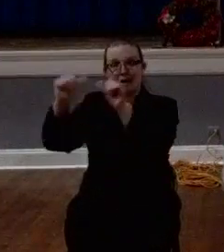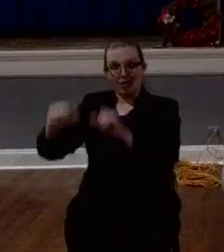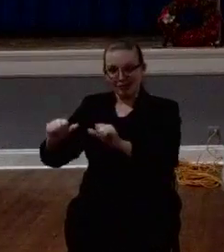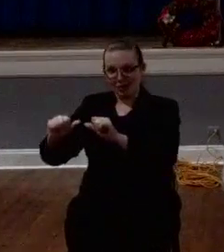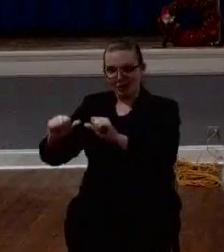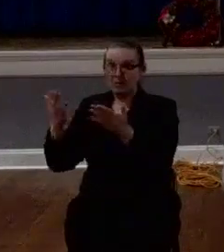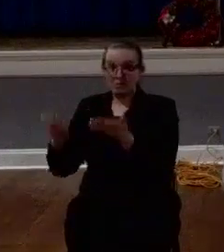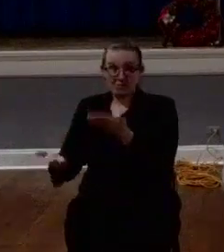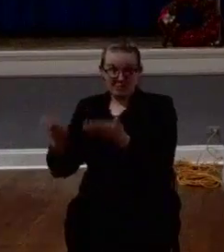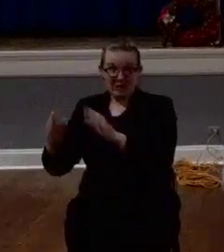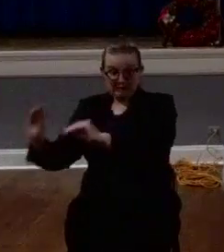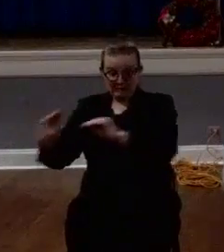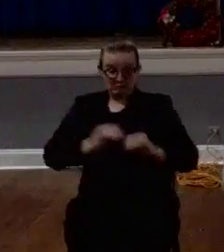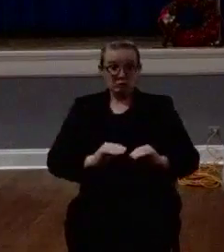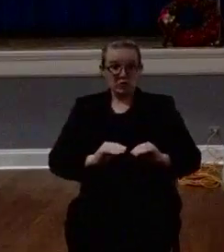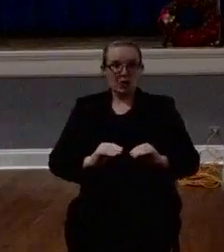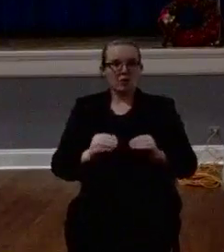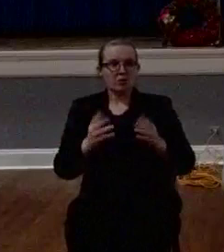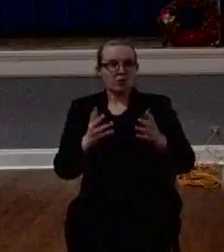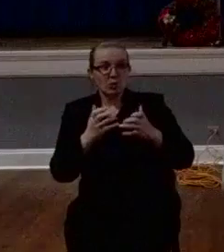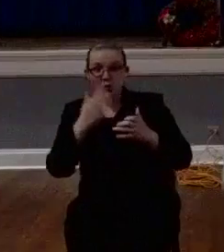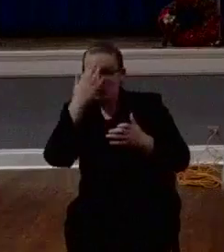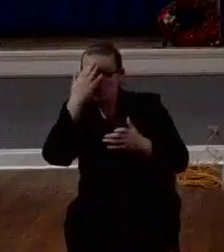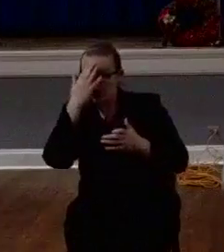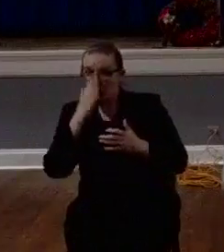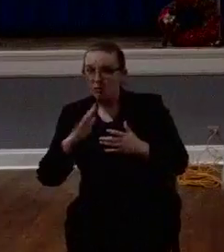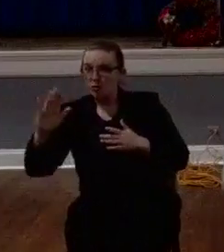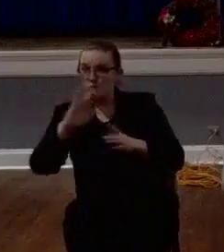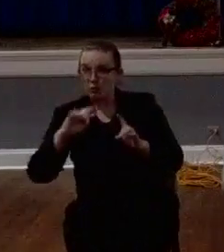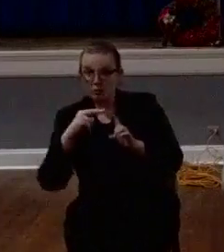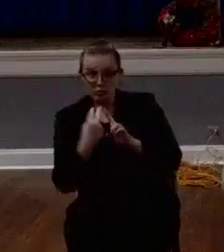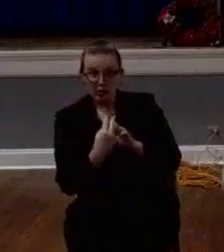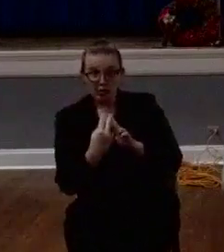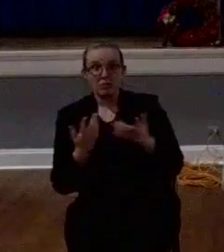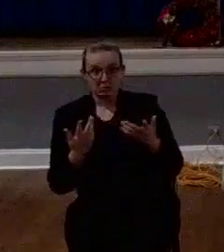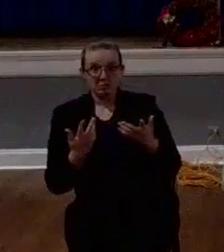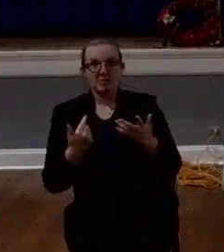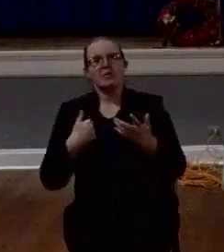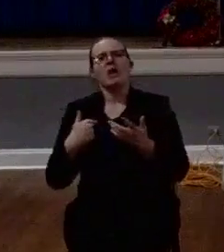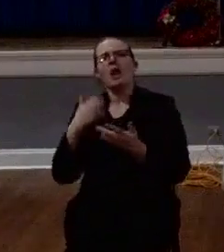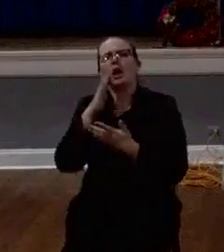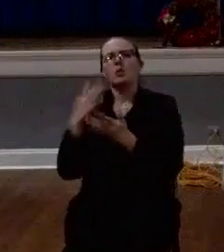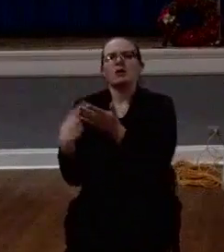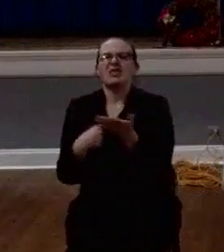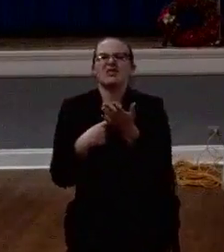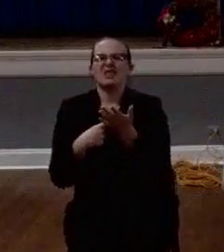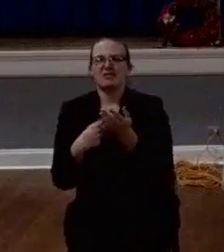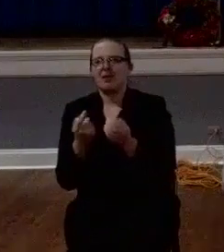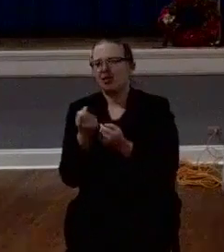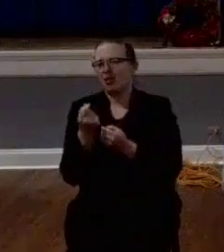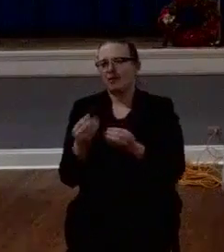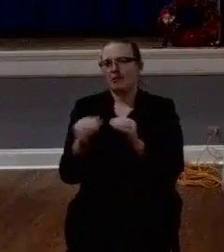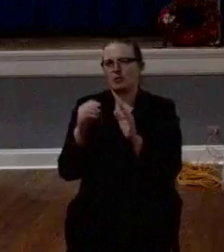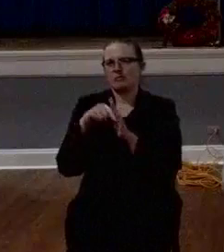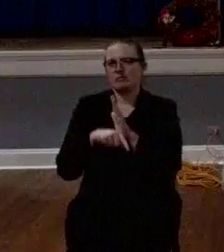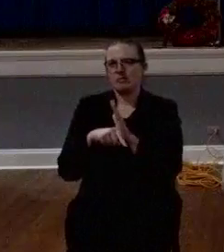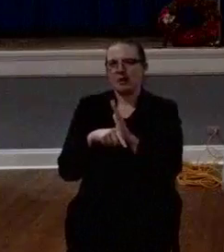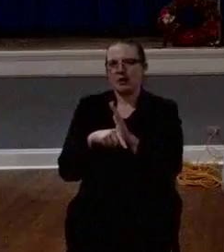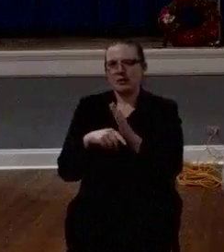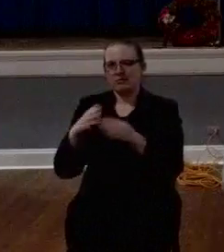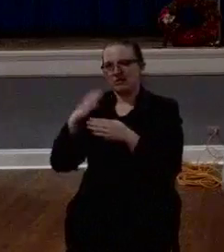how that resonates and what we need to say about that. And I'll talk a little bit about that when we get to the end of the